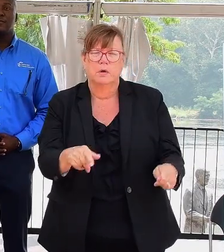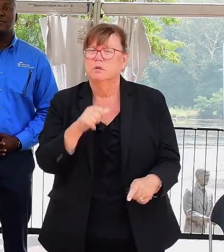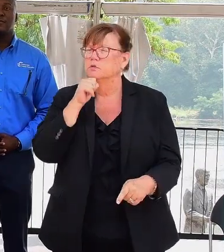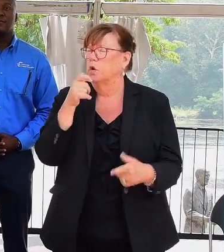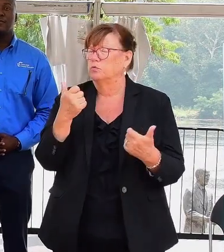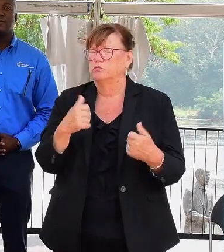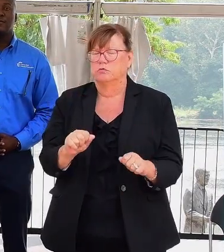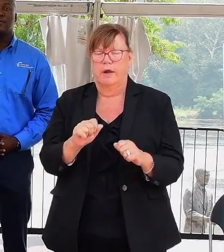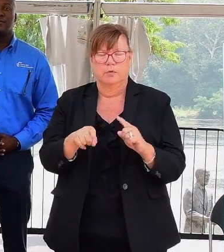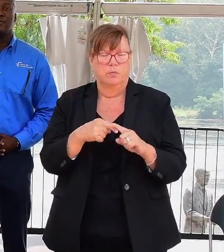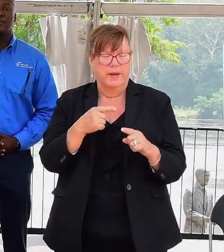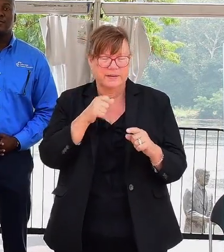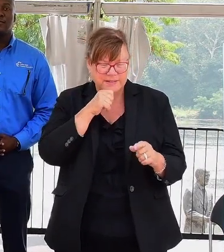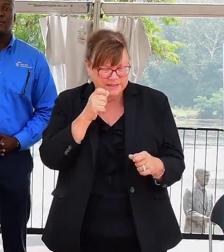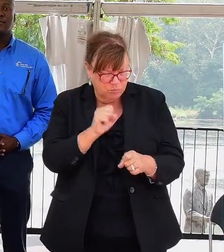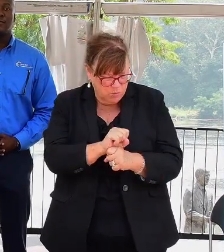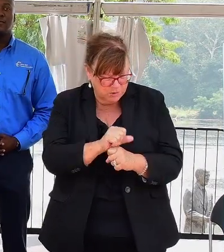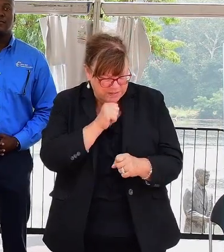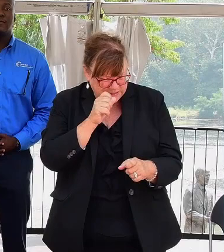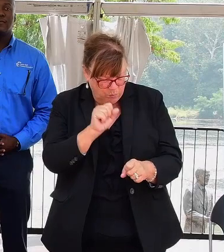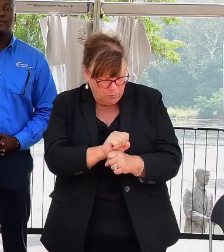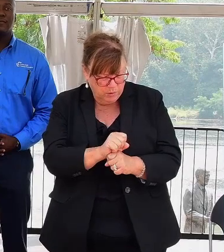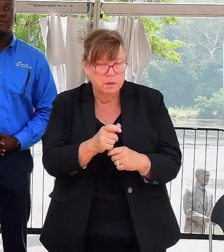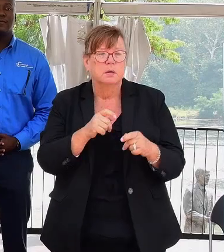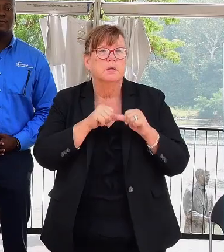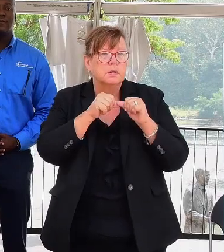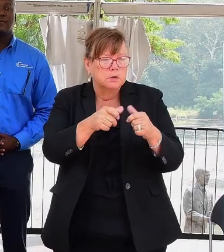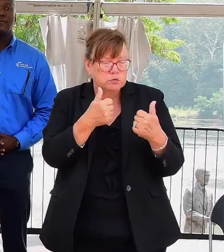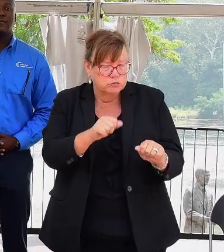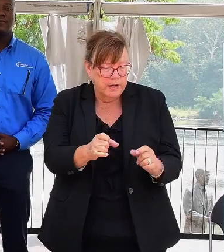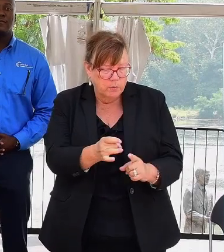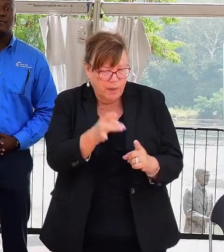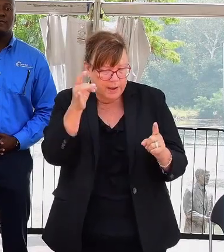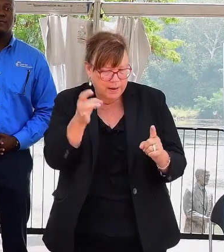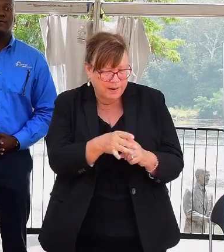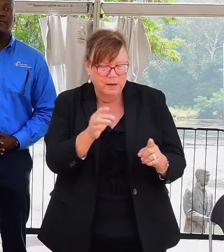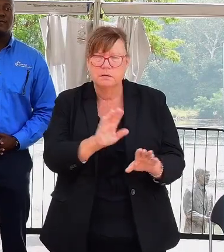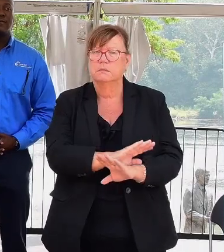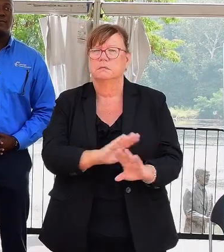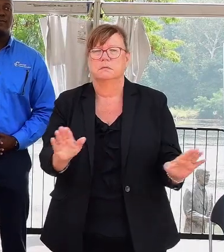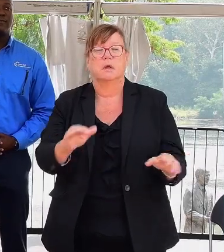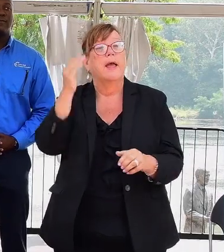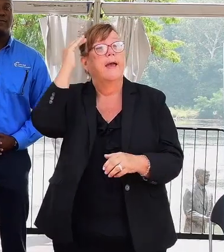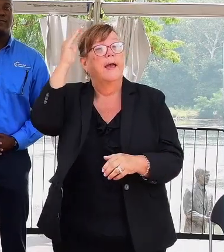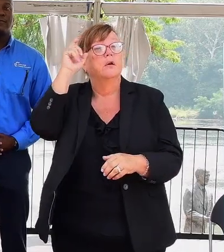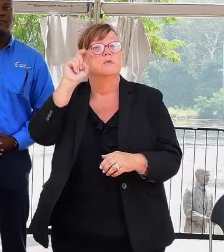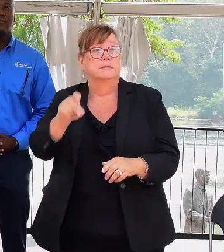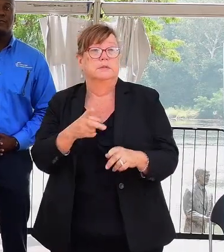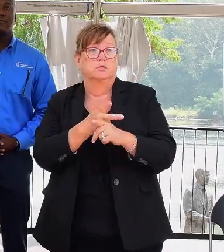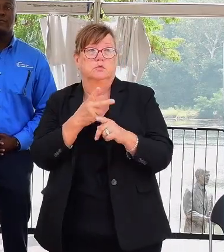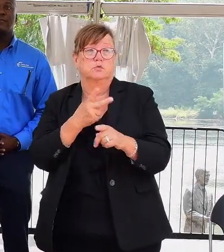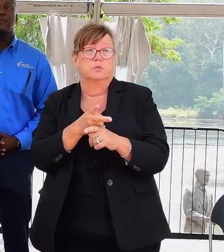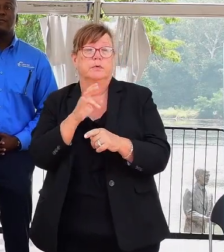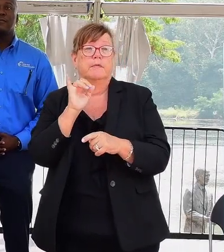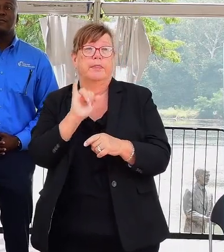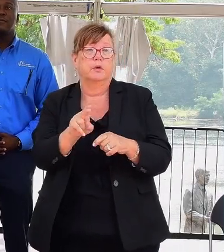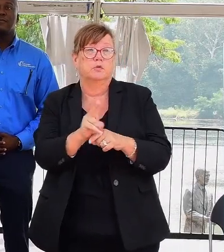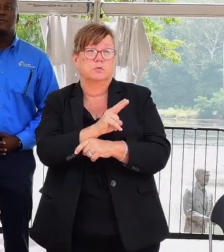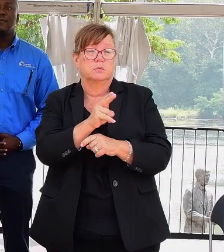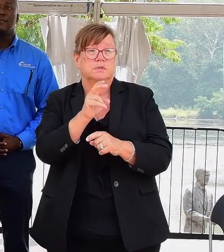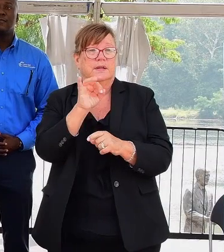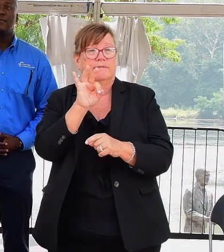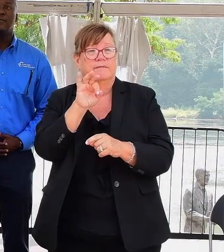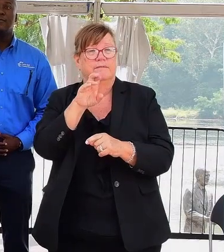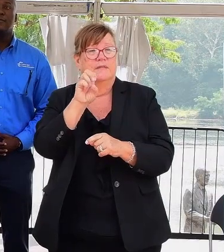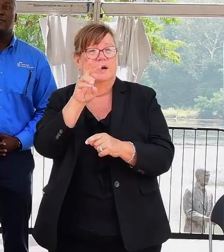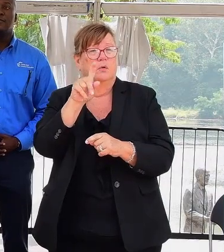fireworks that have not fully functioned, and adults should always supervise the use of fireworks and never let children handle them. Again, the